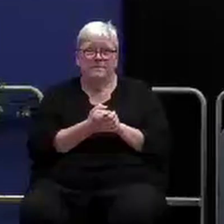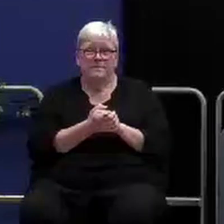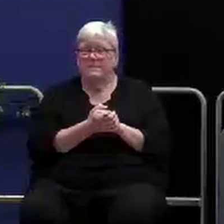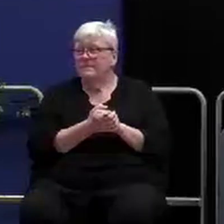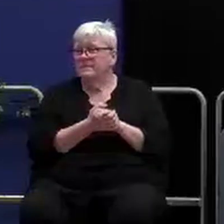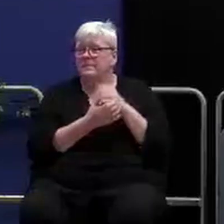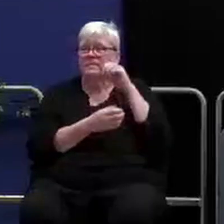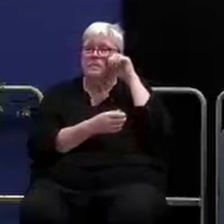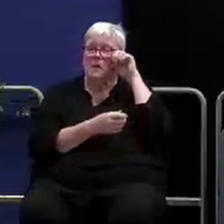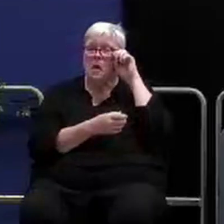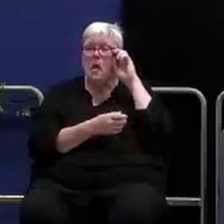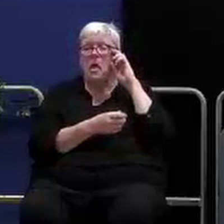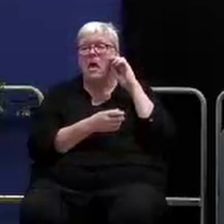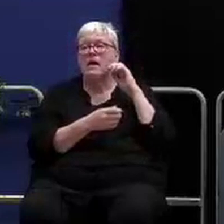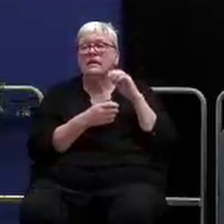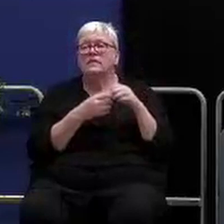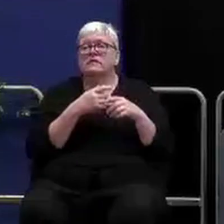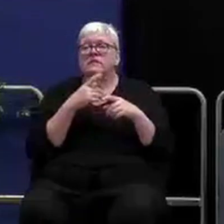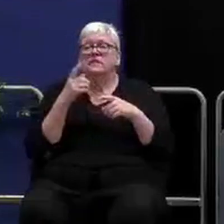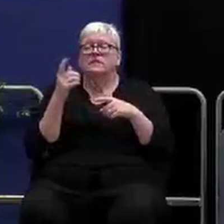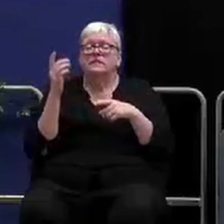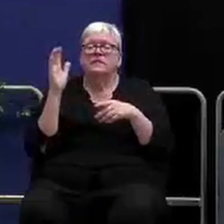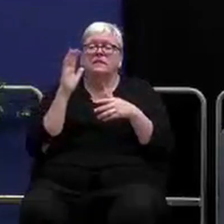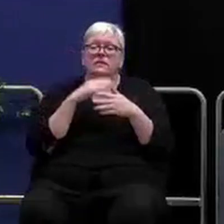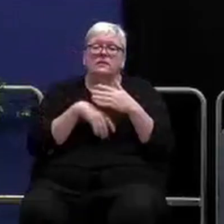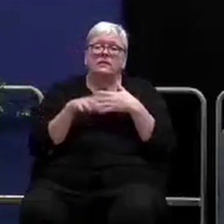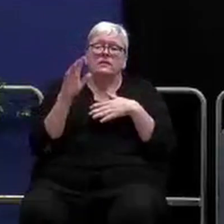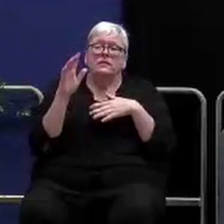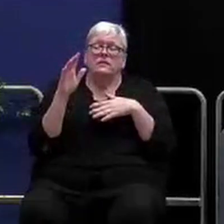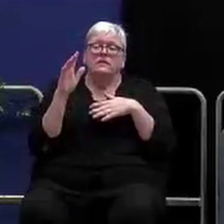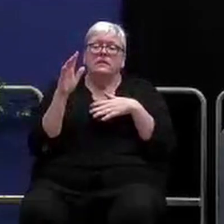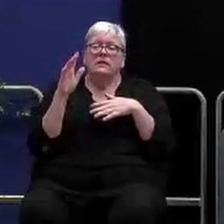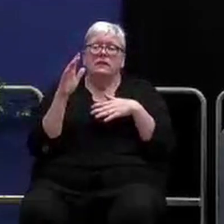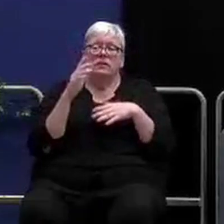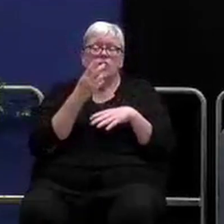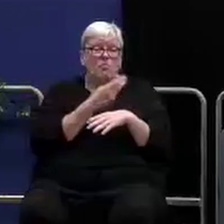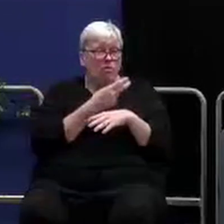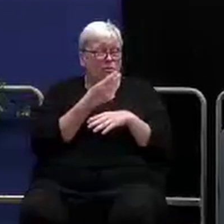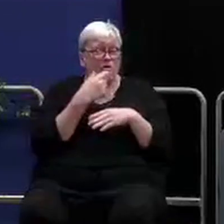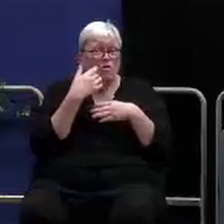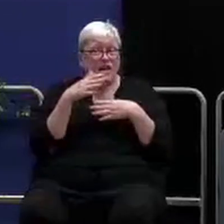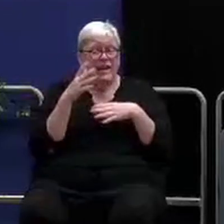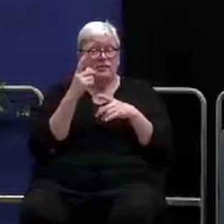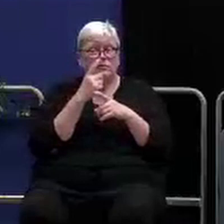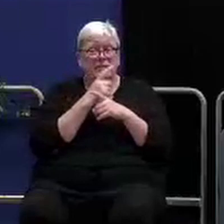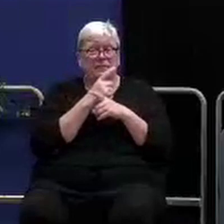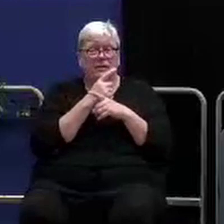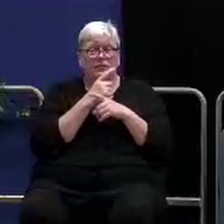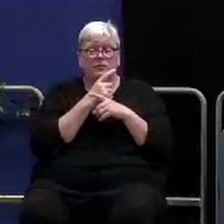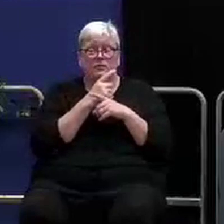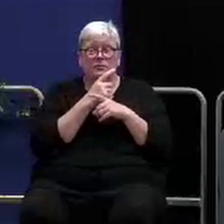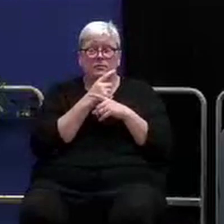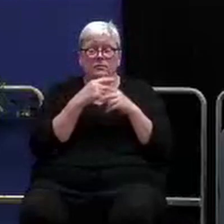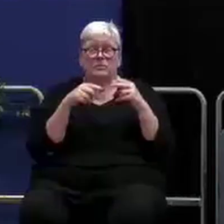I guess just off the back of that question, I'm going to assume that you both had to speak to, if